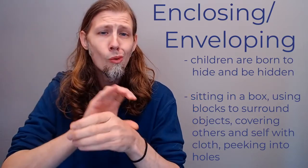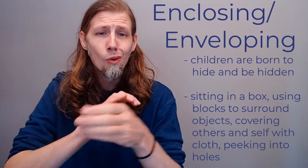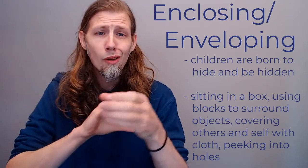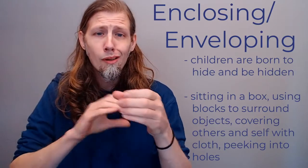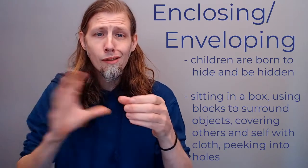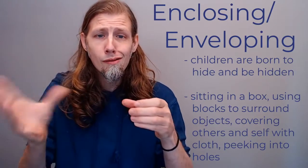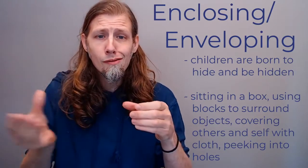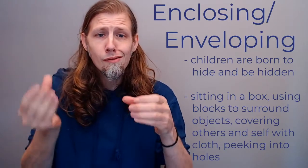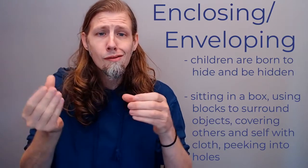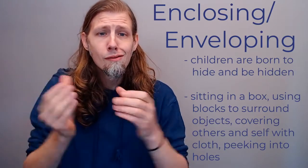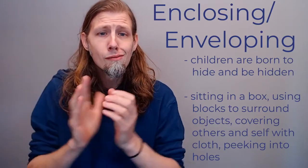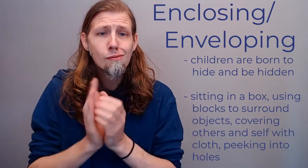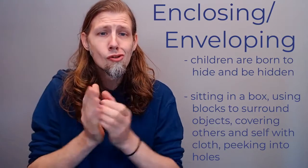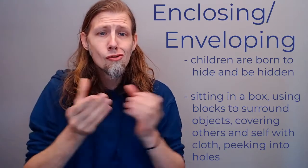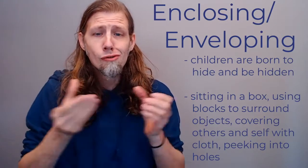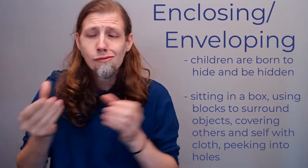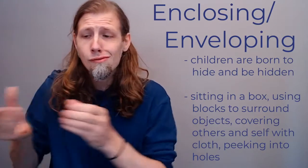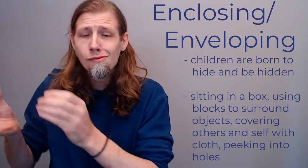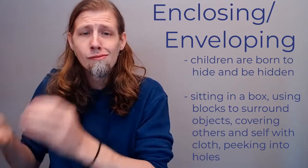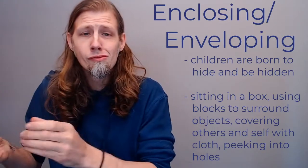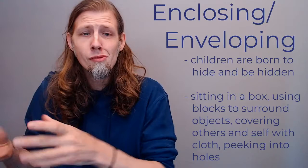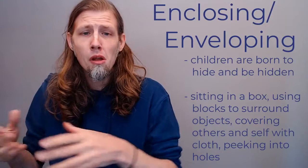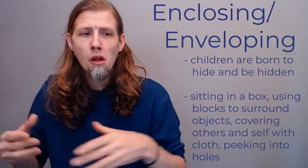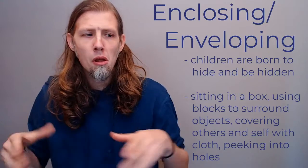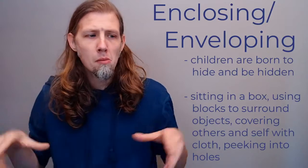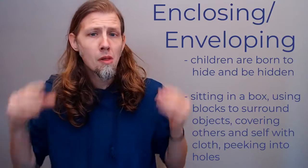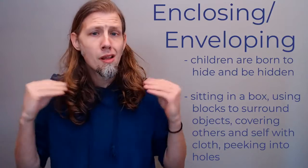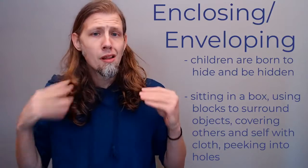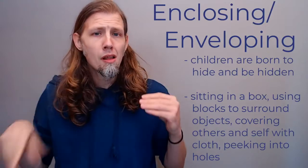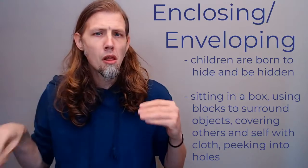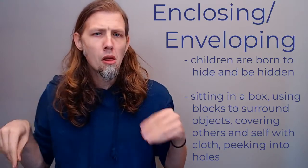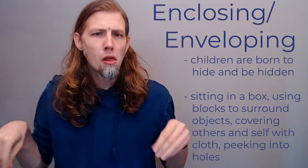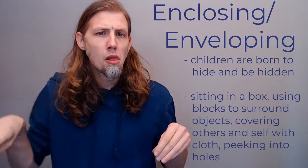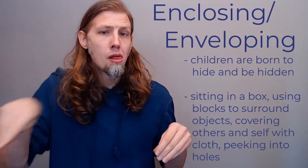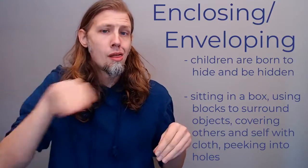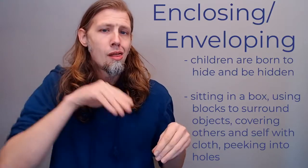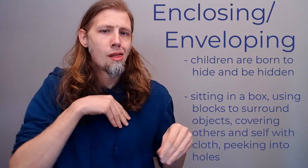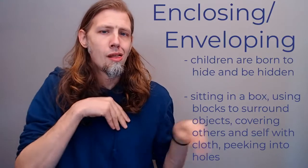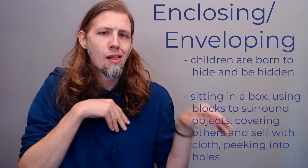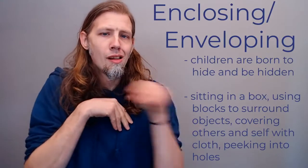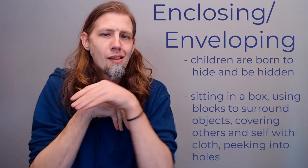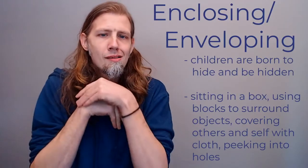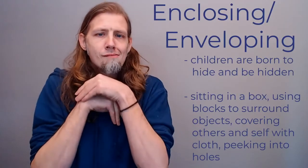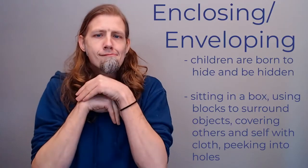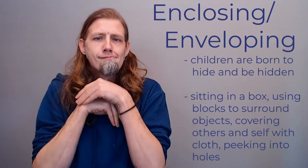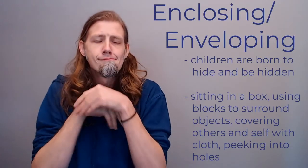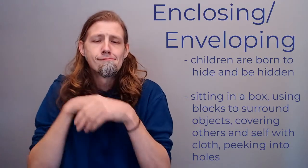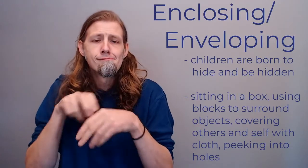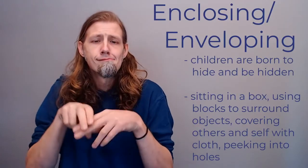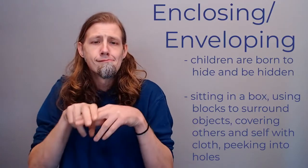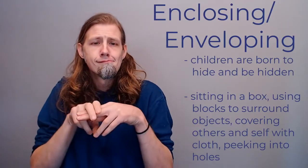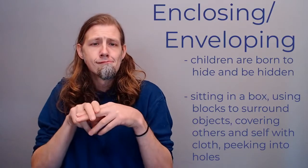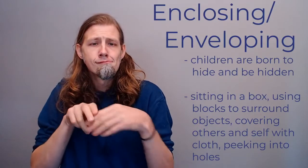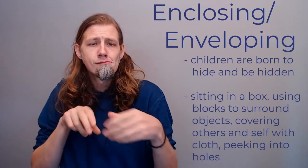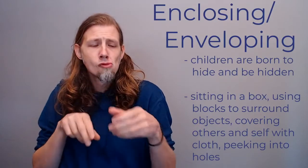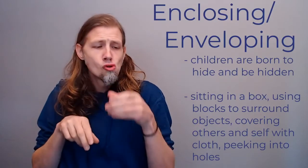good book, and find yourself snuggling up beneath a blanket to enjoy some time to read and drink